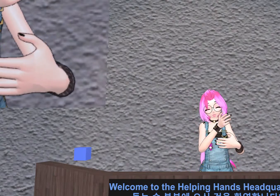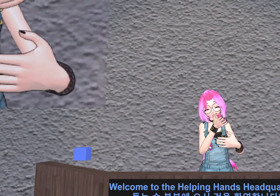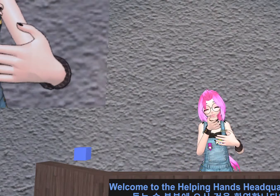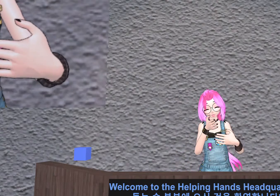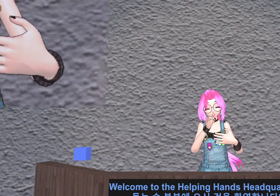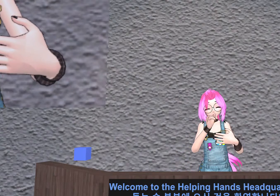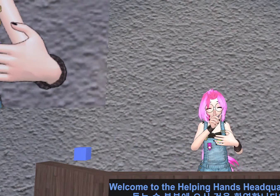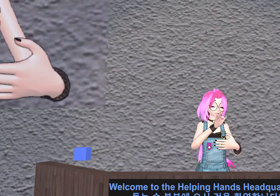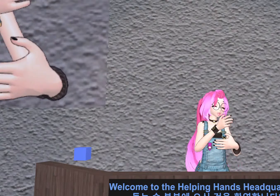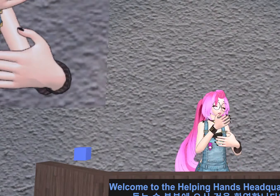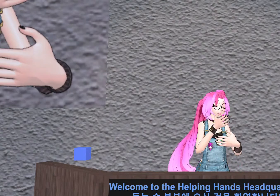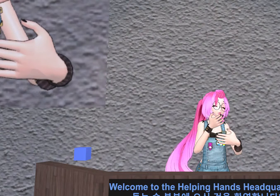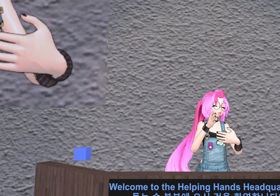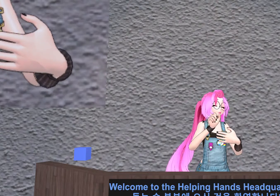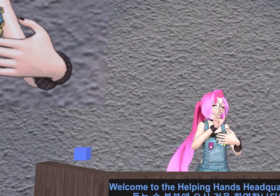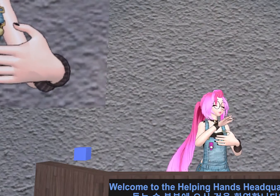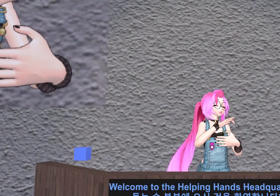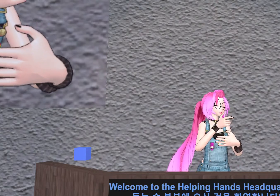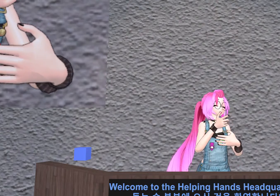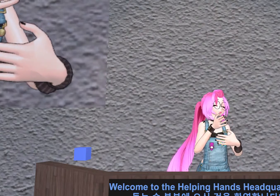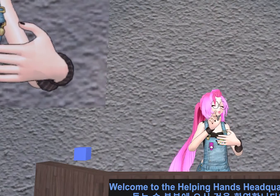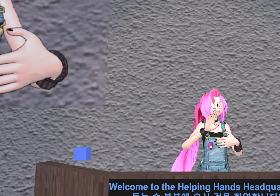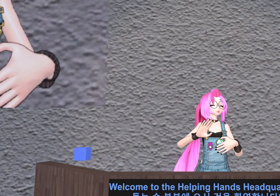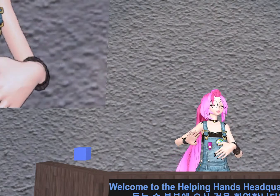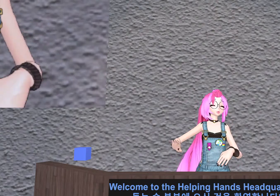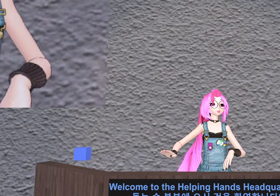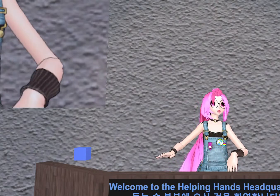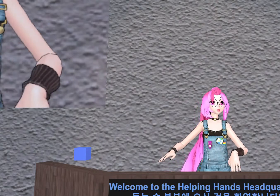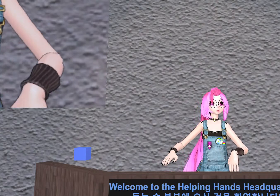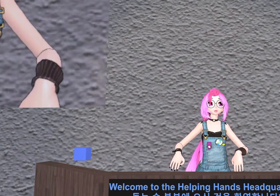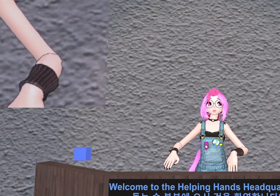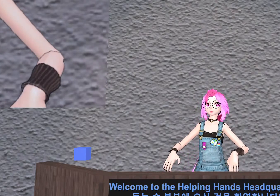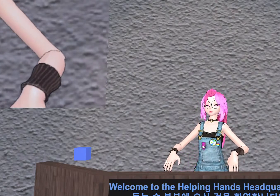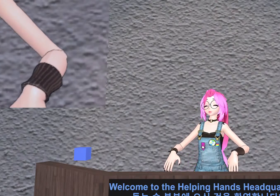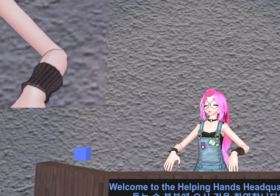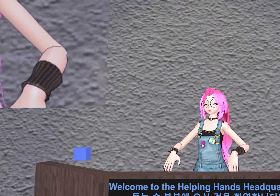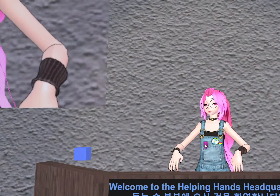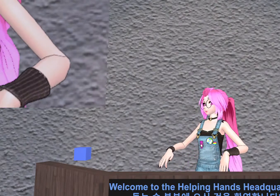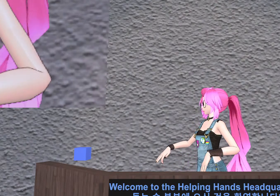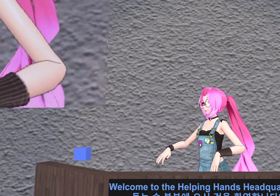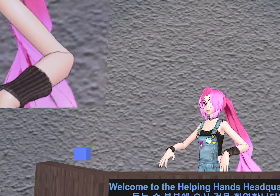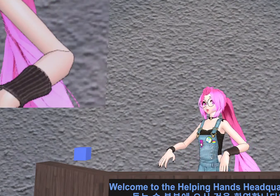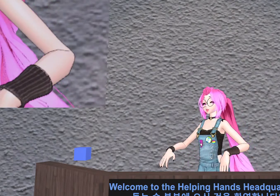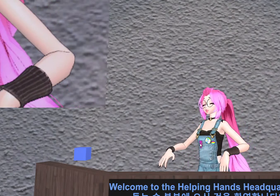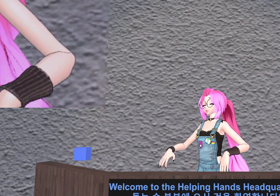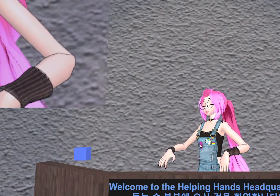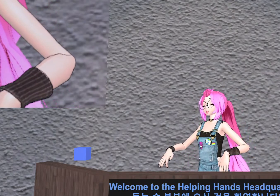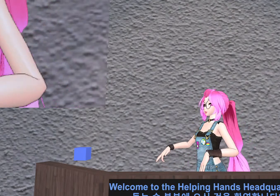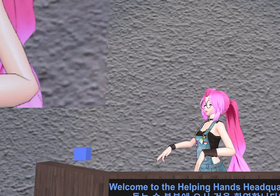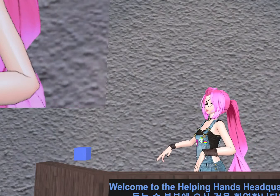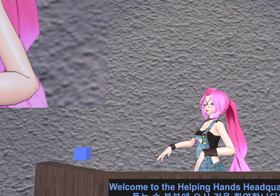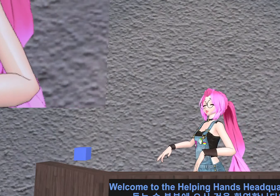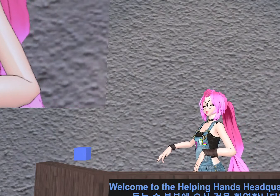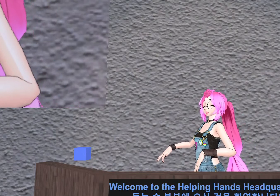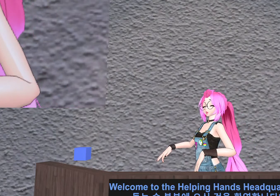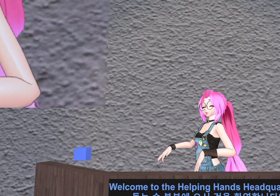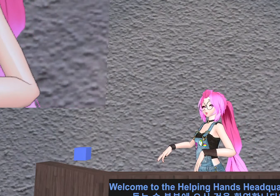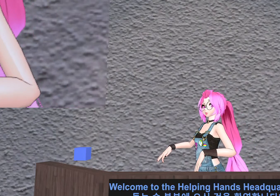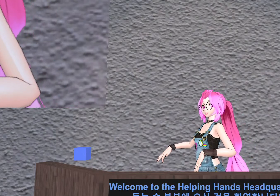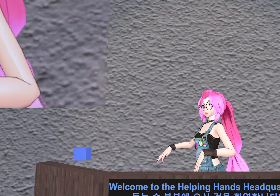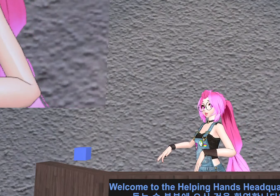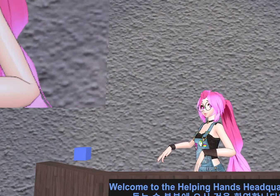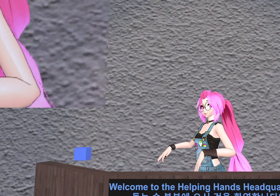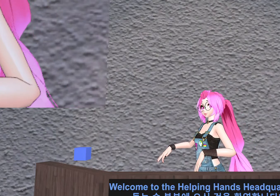Kind of wiggle your fingers over your other hand. Isn't that fancy? There we go. Oh, and Jeremy, yeah, there